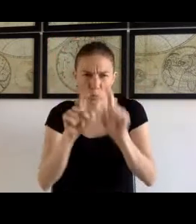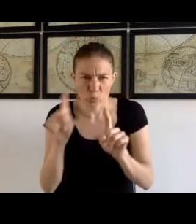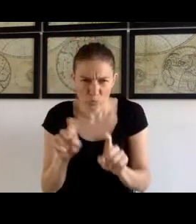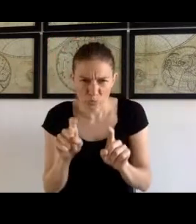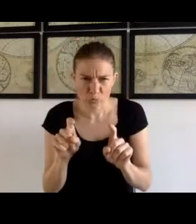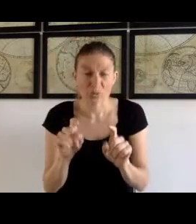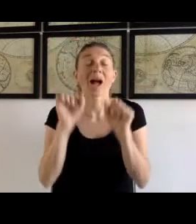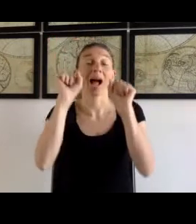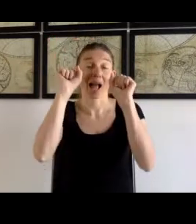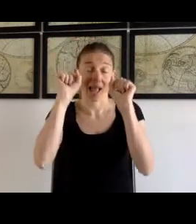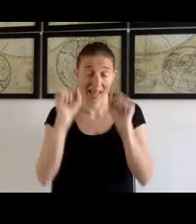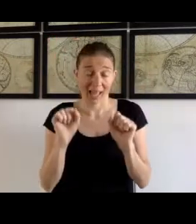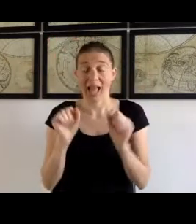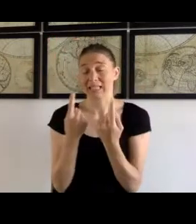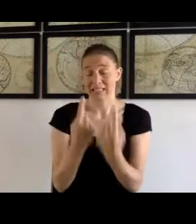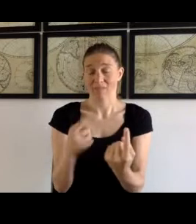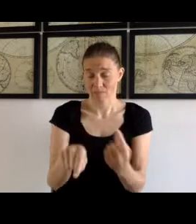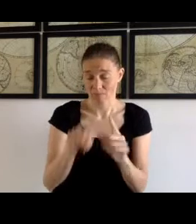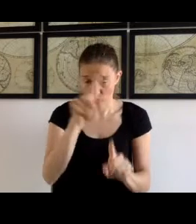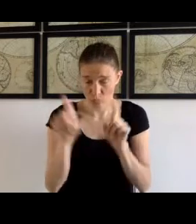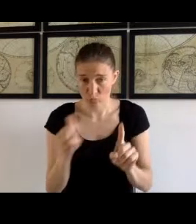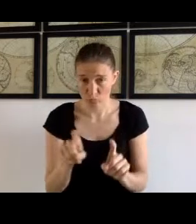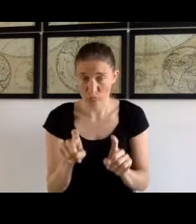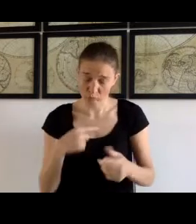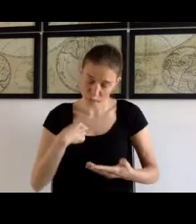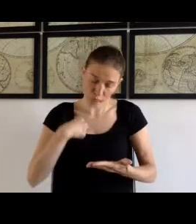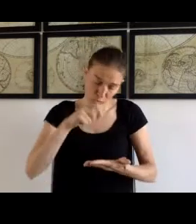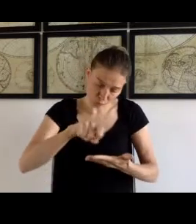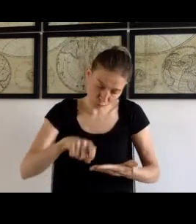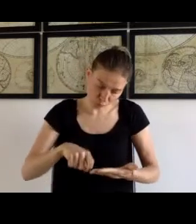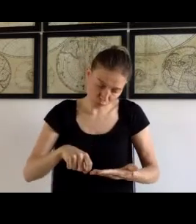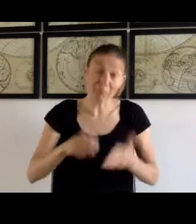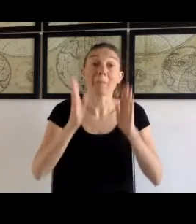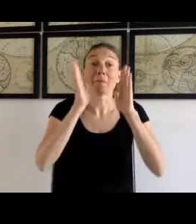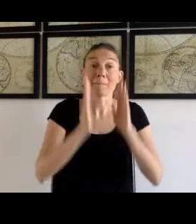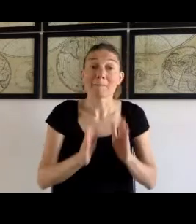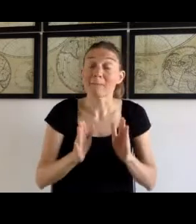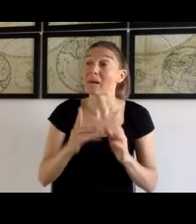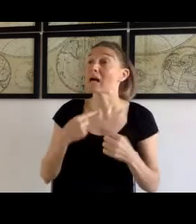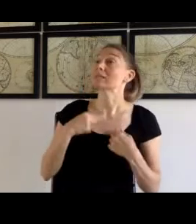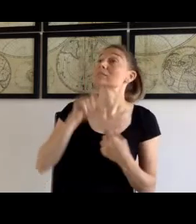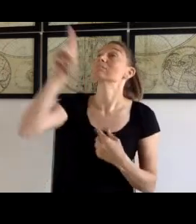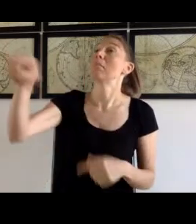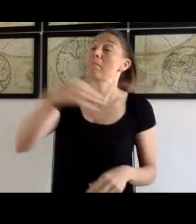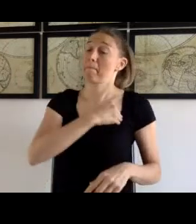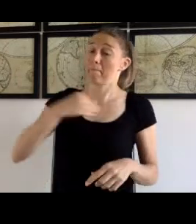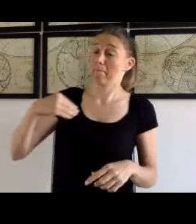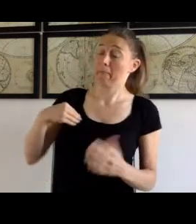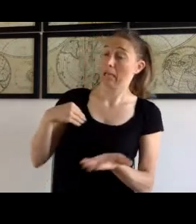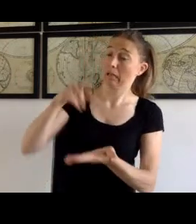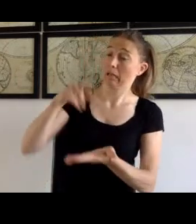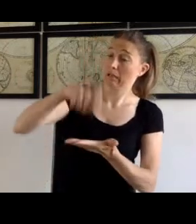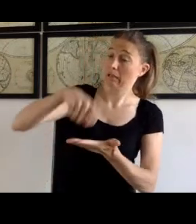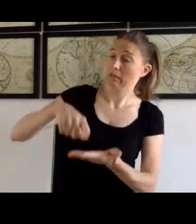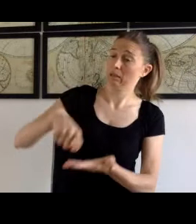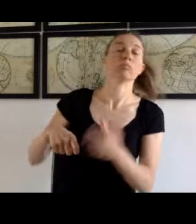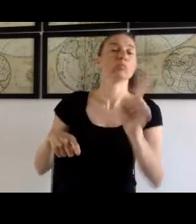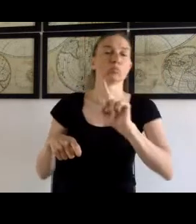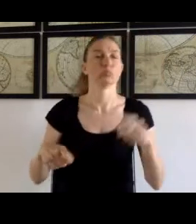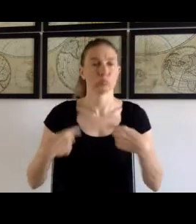by themselves. It was not based on medical attest or something else. And also